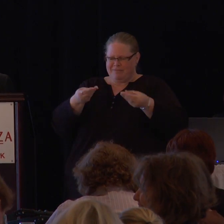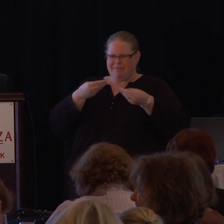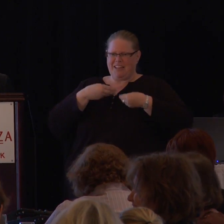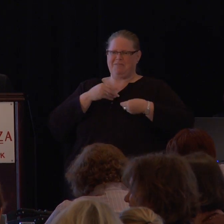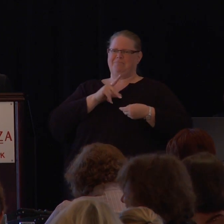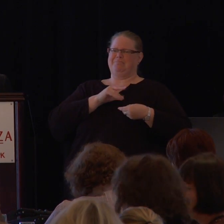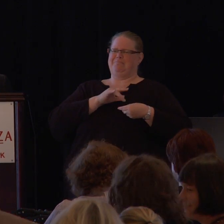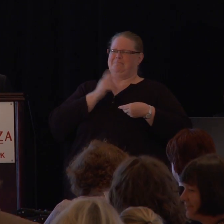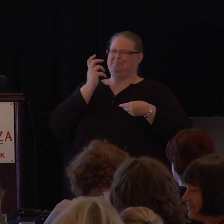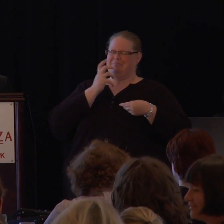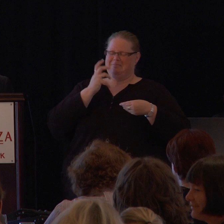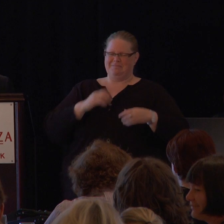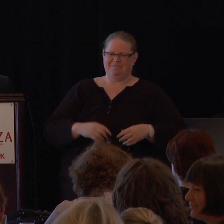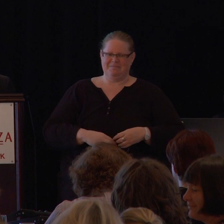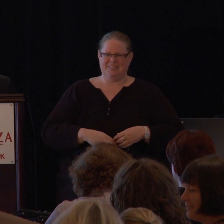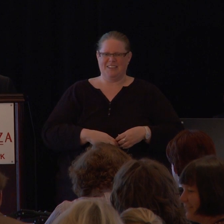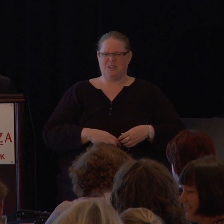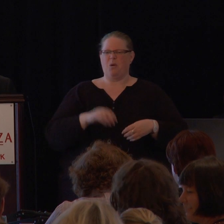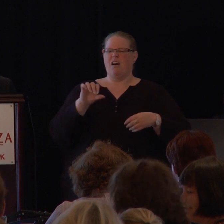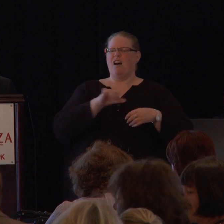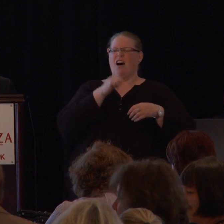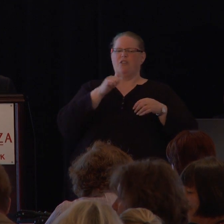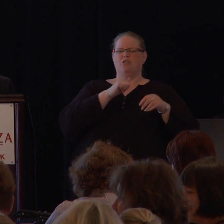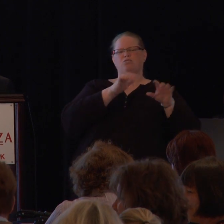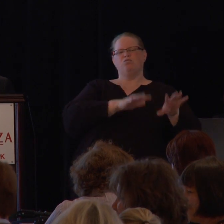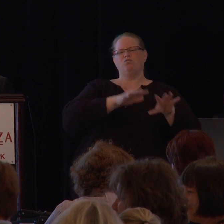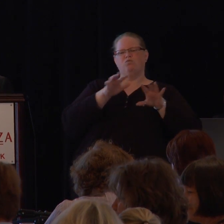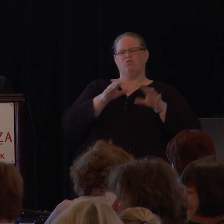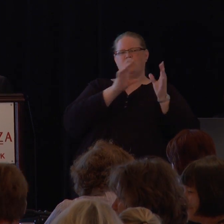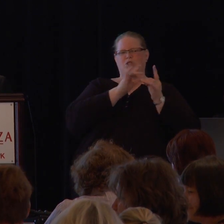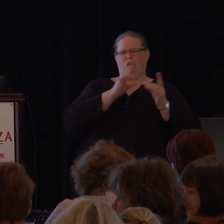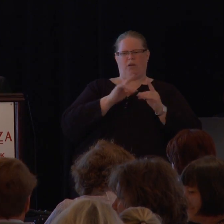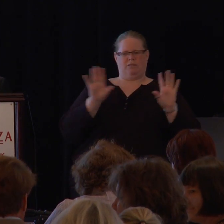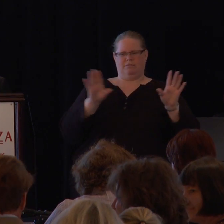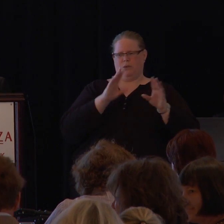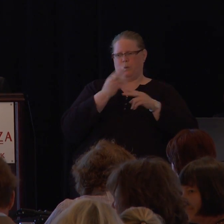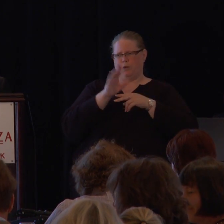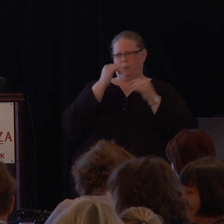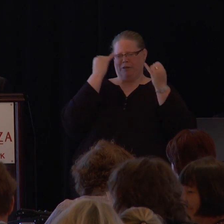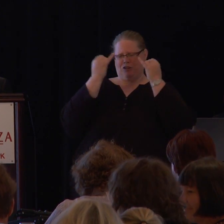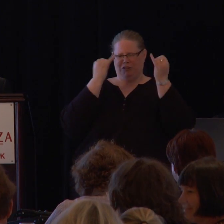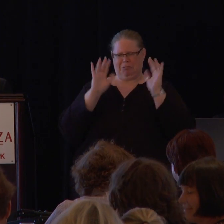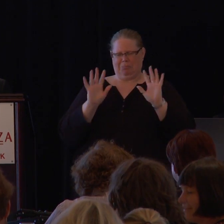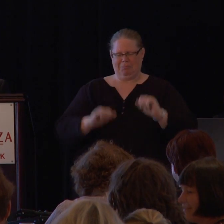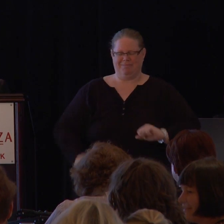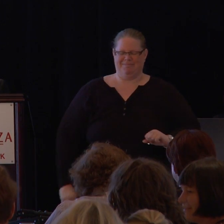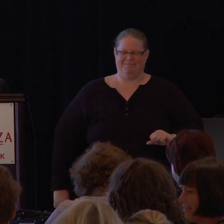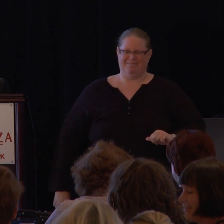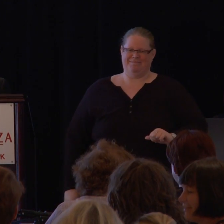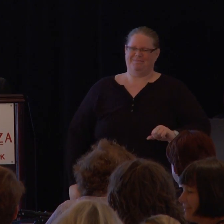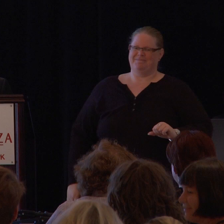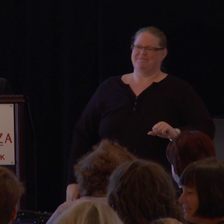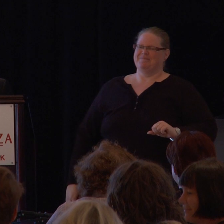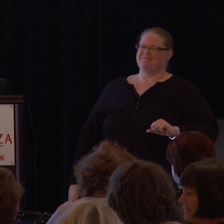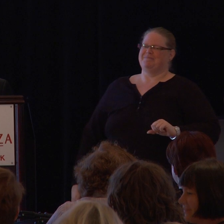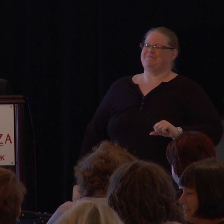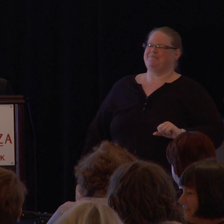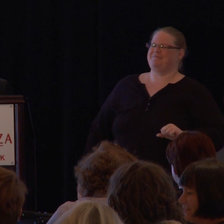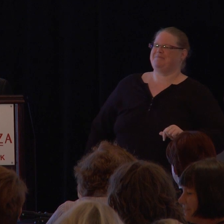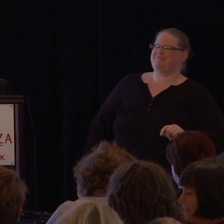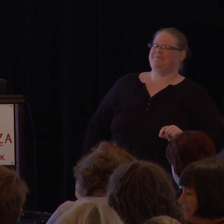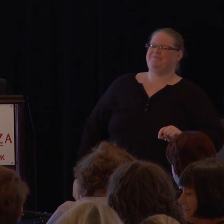the other informal parts I'll leave to your imagination. The topic is that I'm going to talk